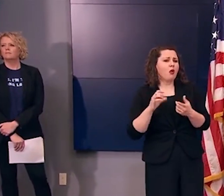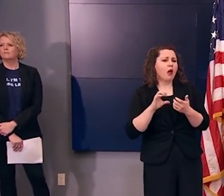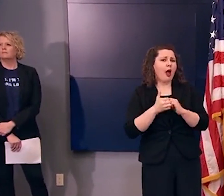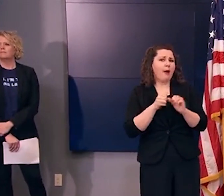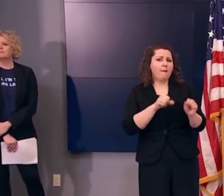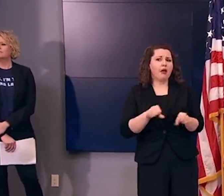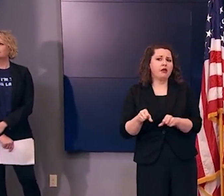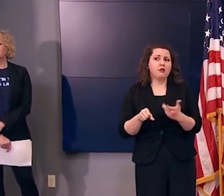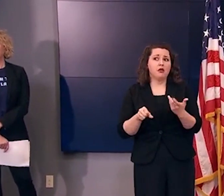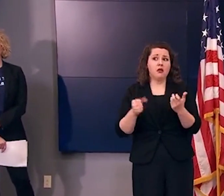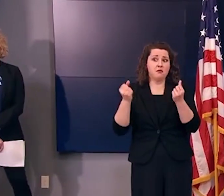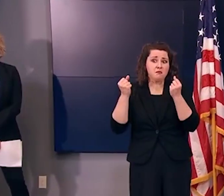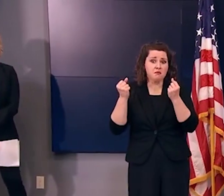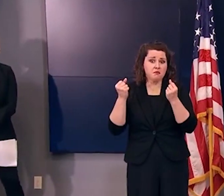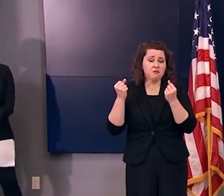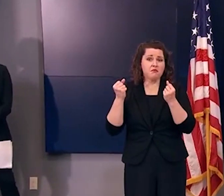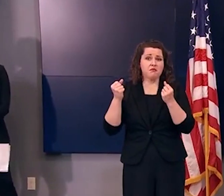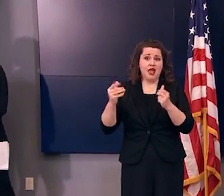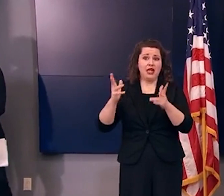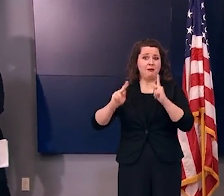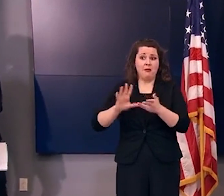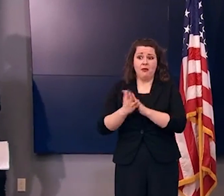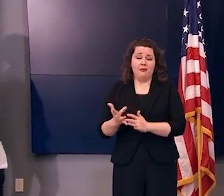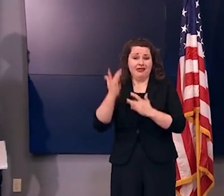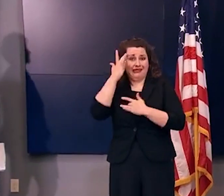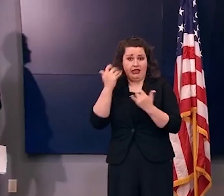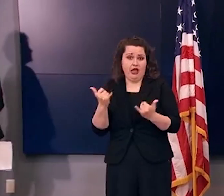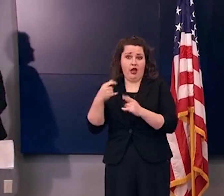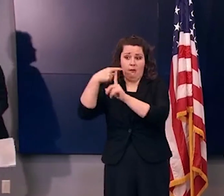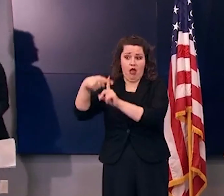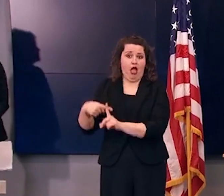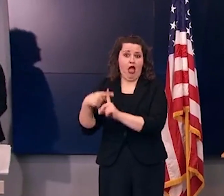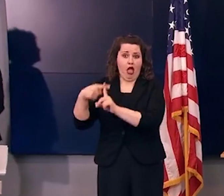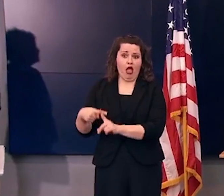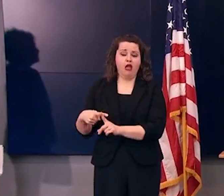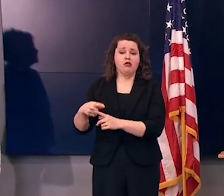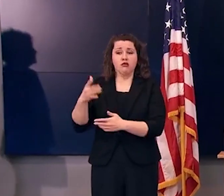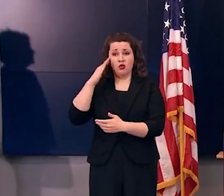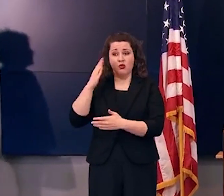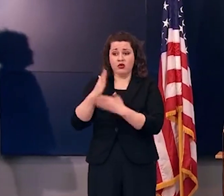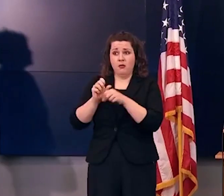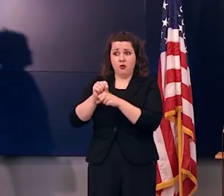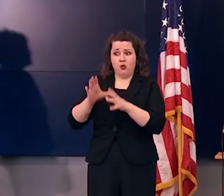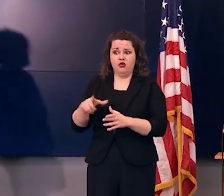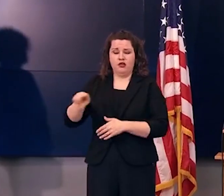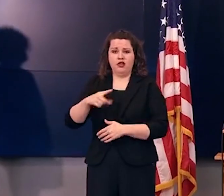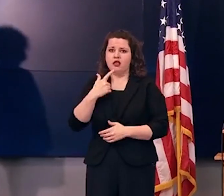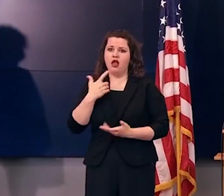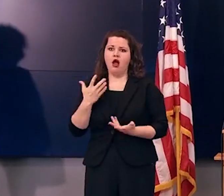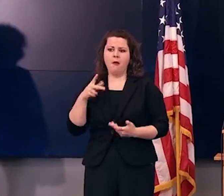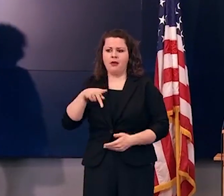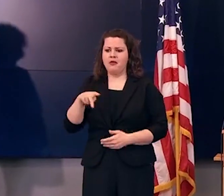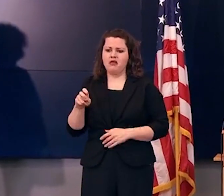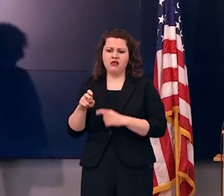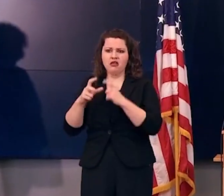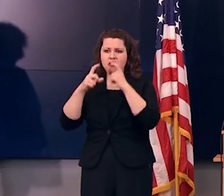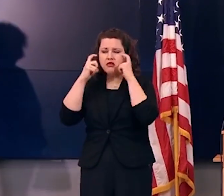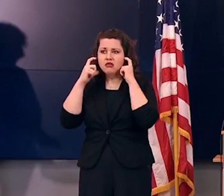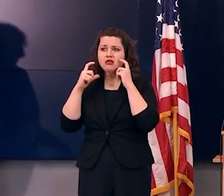you have so many people getting sick? Because as you know, some of the workers are saying the PPEs